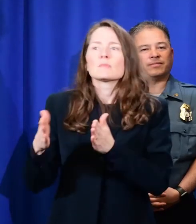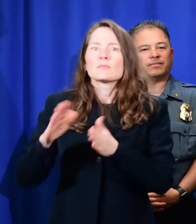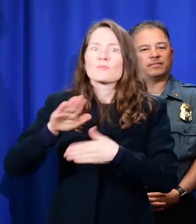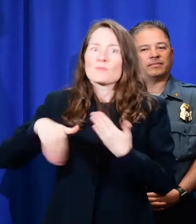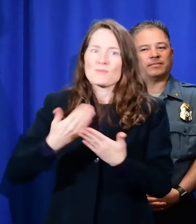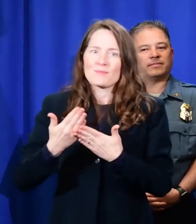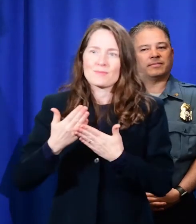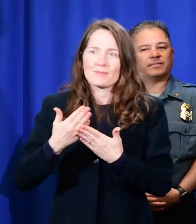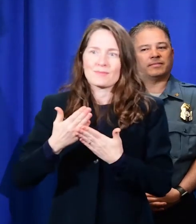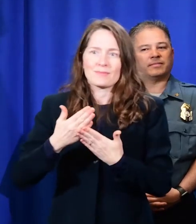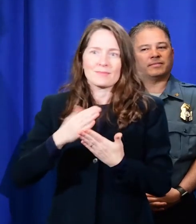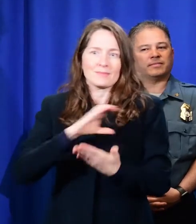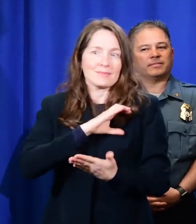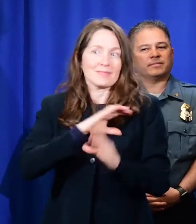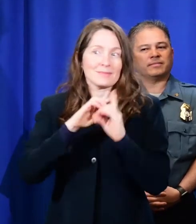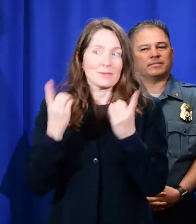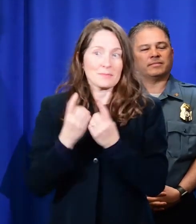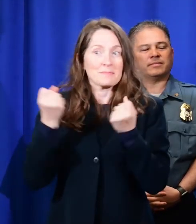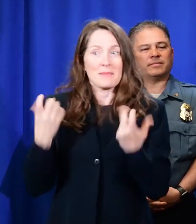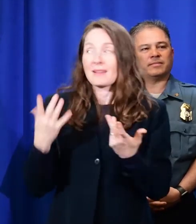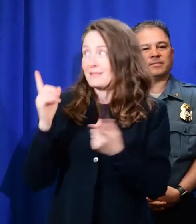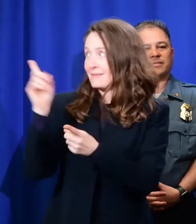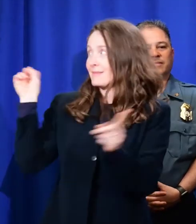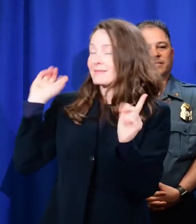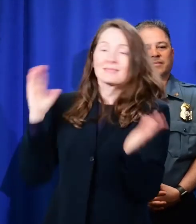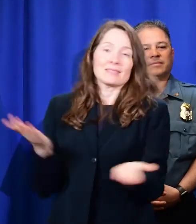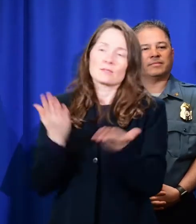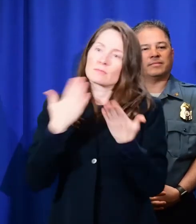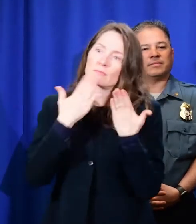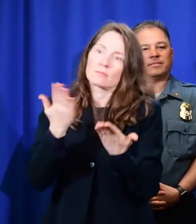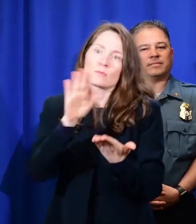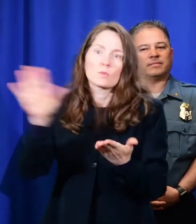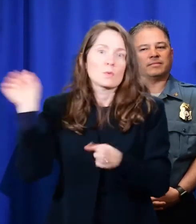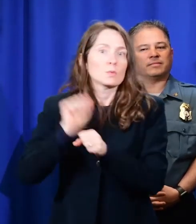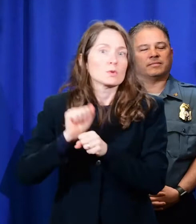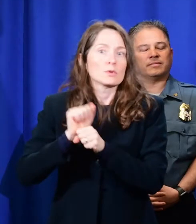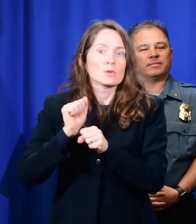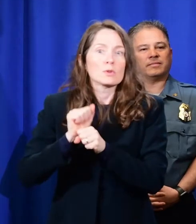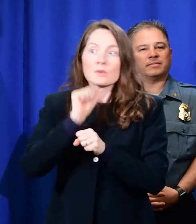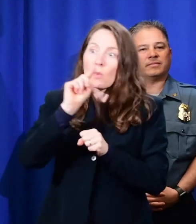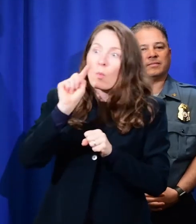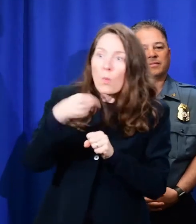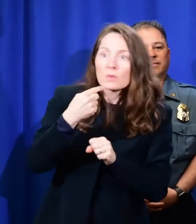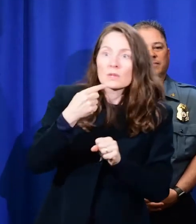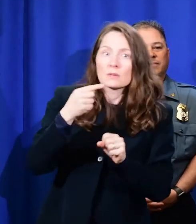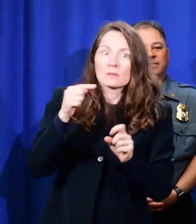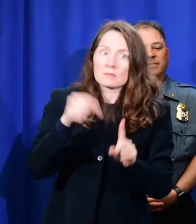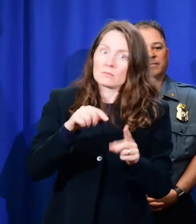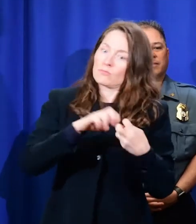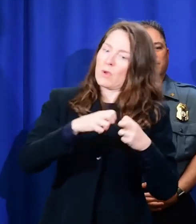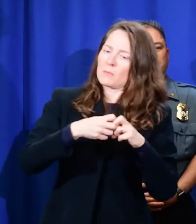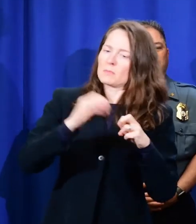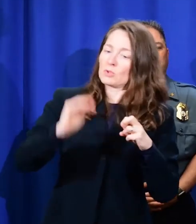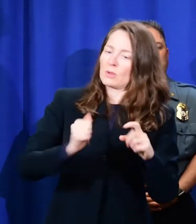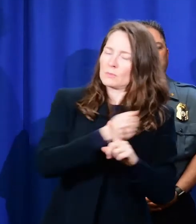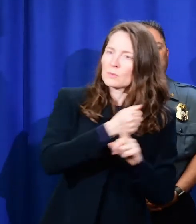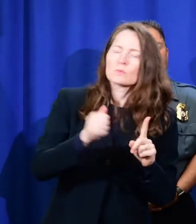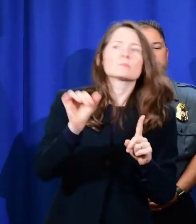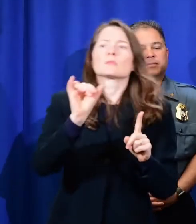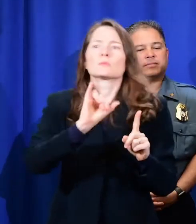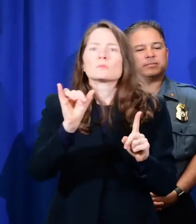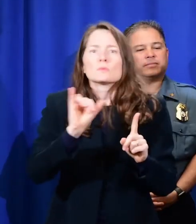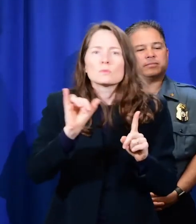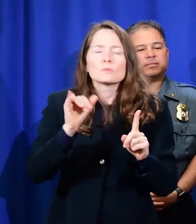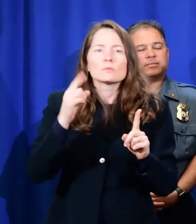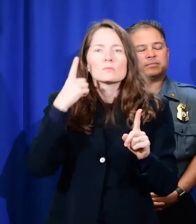here today. Thank you for your work, not just in this issue, but ensuring that our community is safe and feels